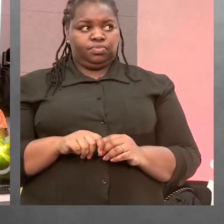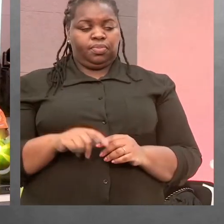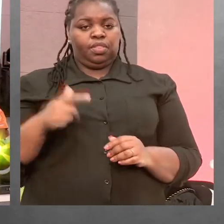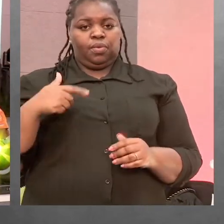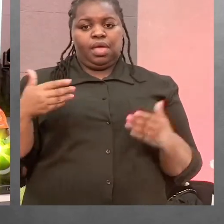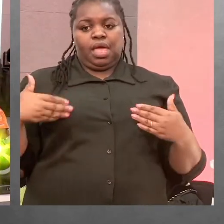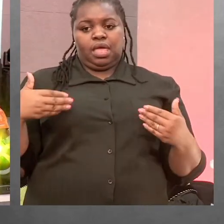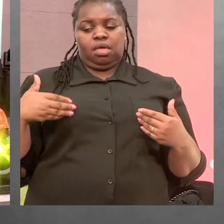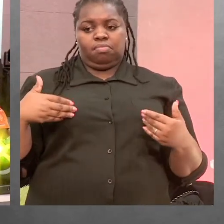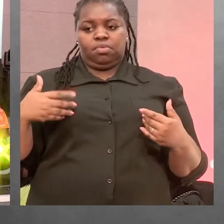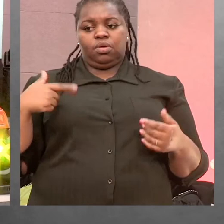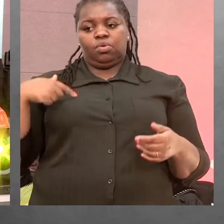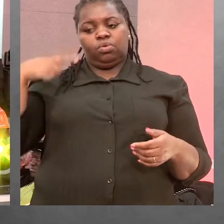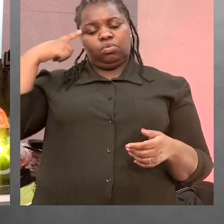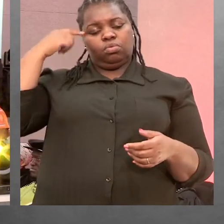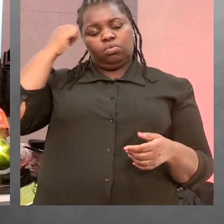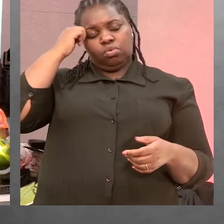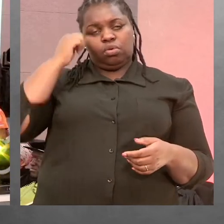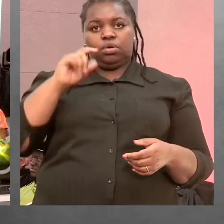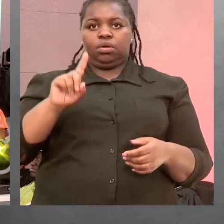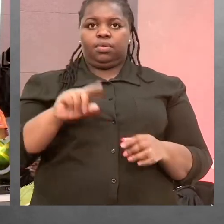Sivuyiswa kakhulu kuqonda into yokuba